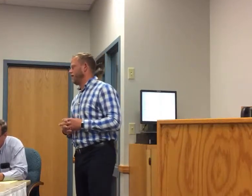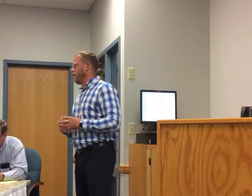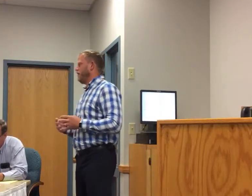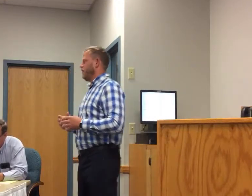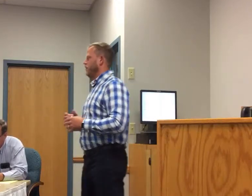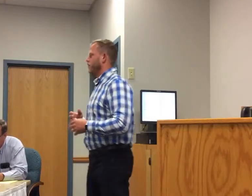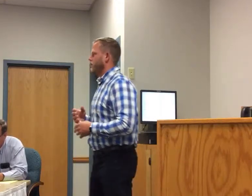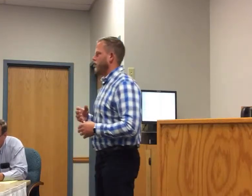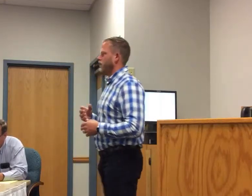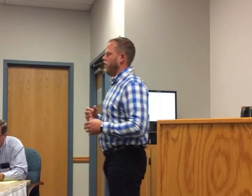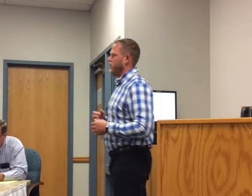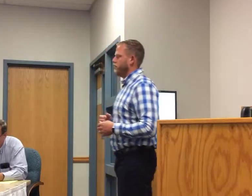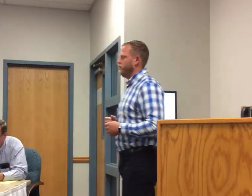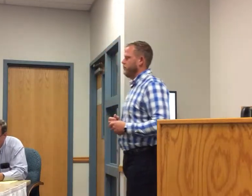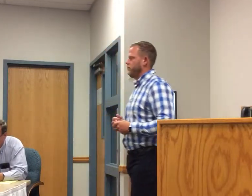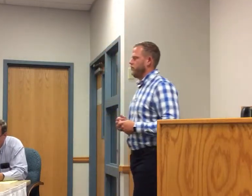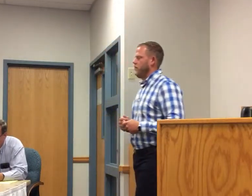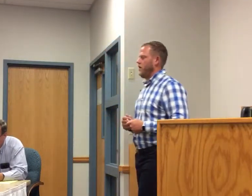that